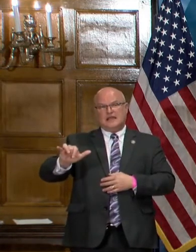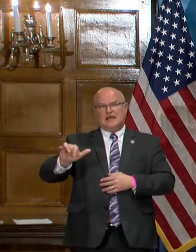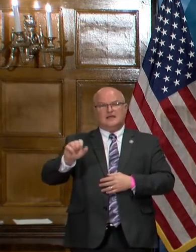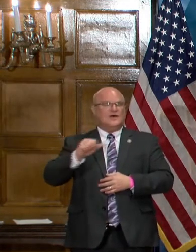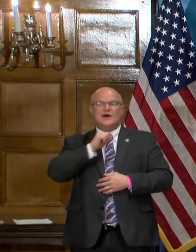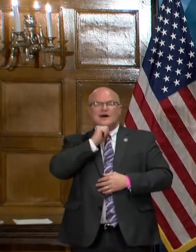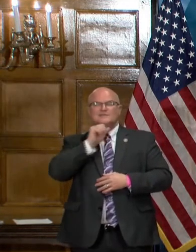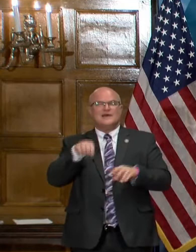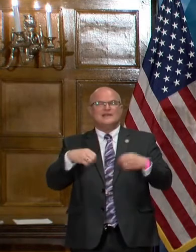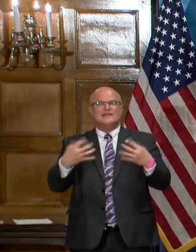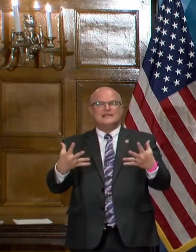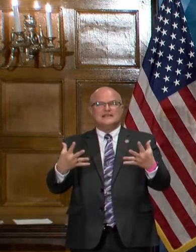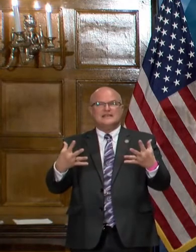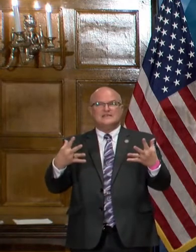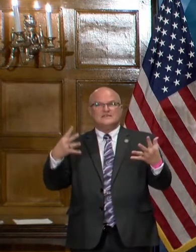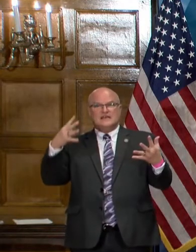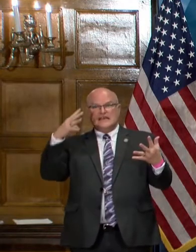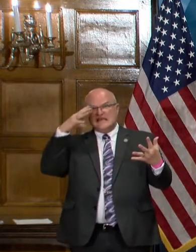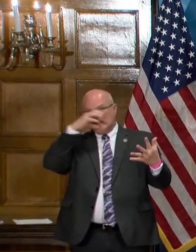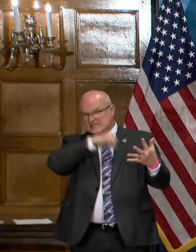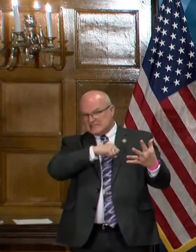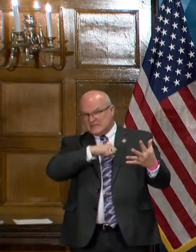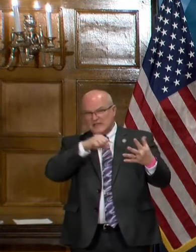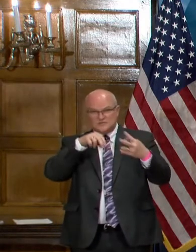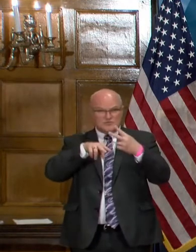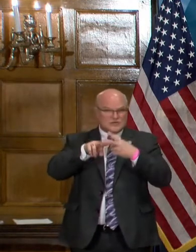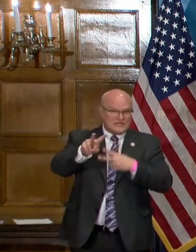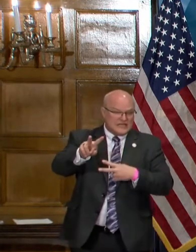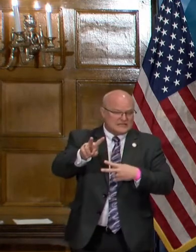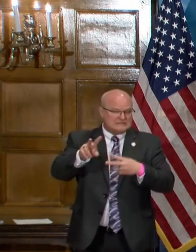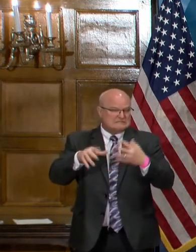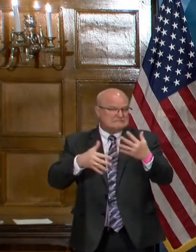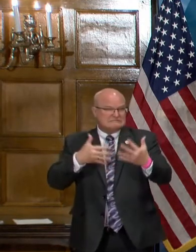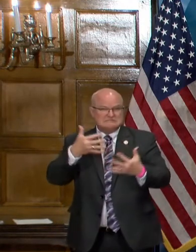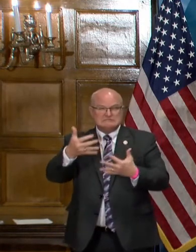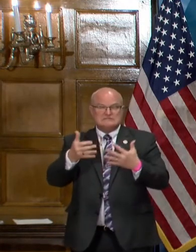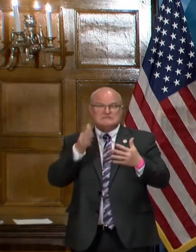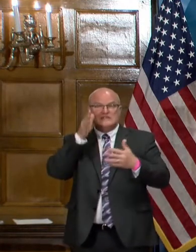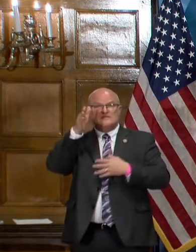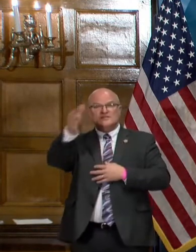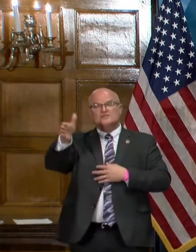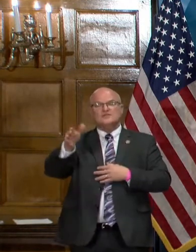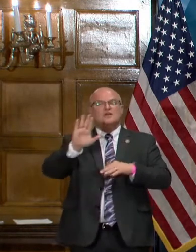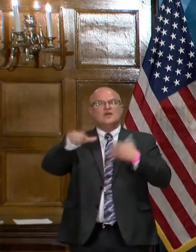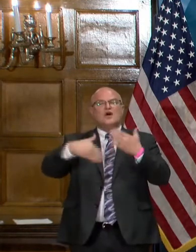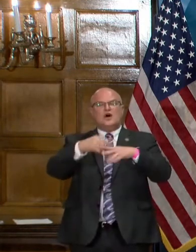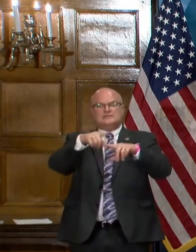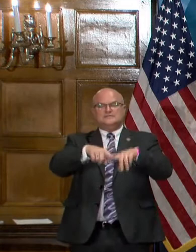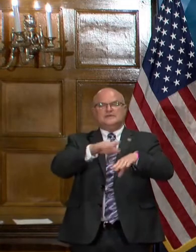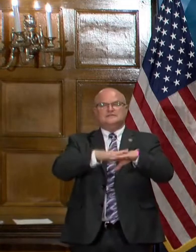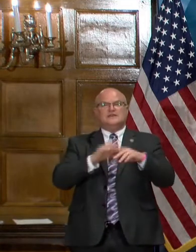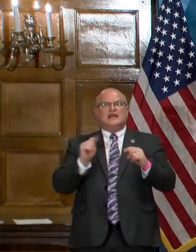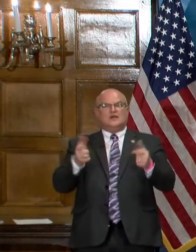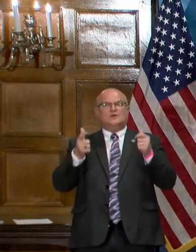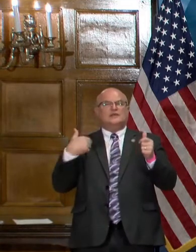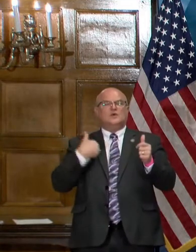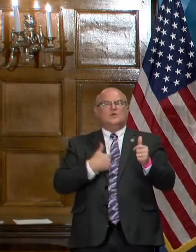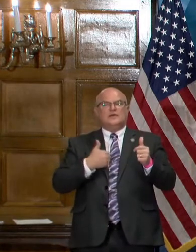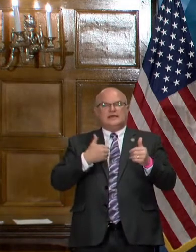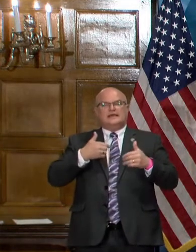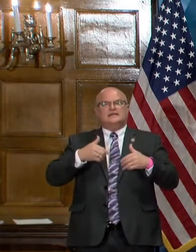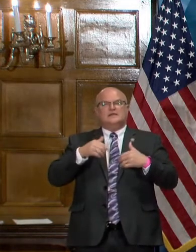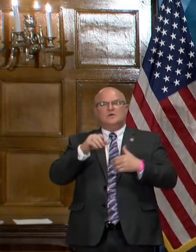I'm not going to give an estimation now or a prediction as to where we'll be able to move again. It all depends upon how quickly we can move